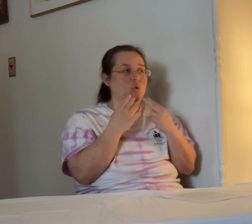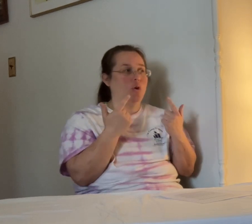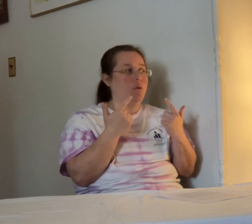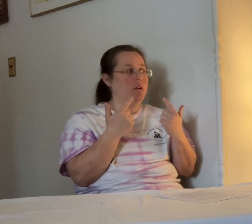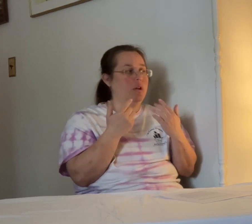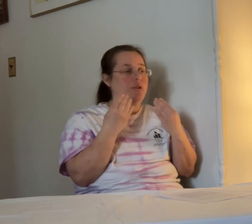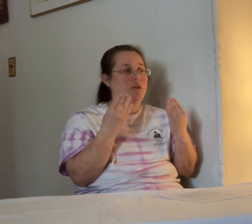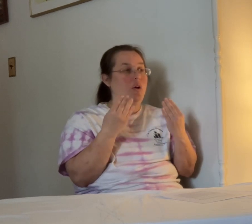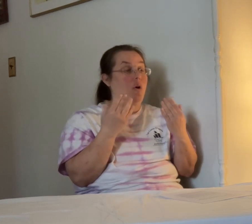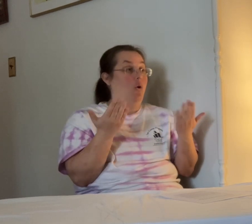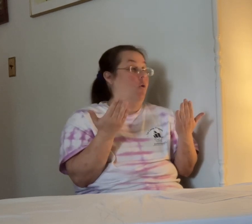school,